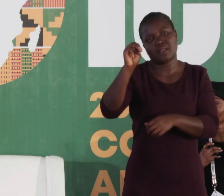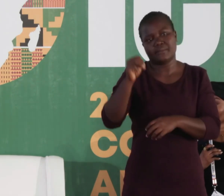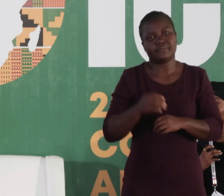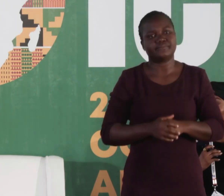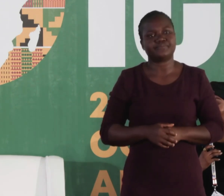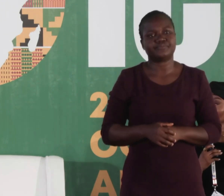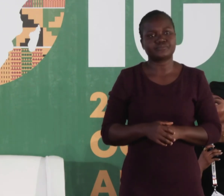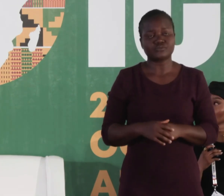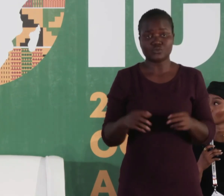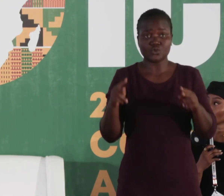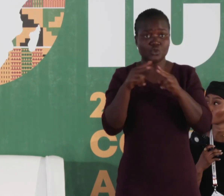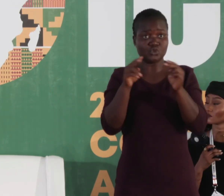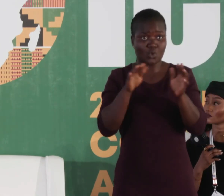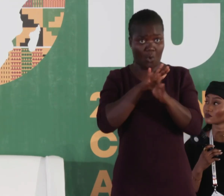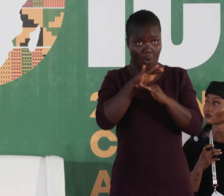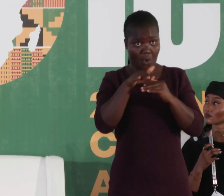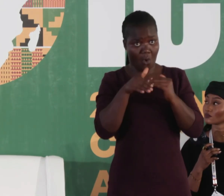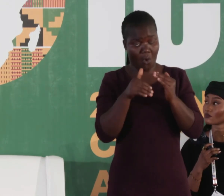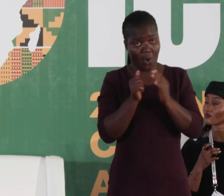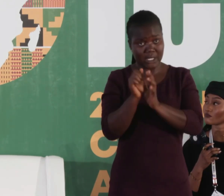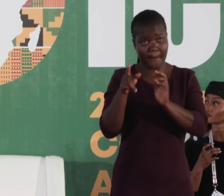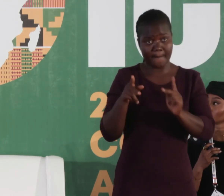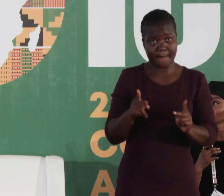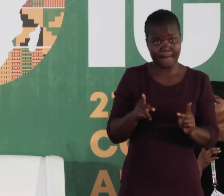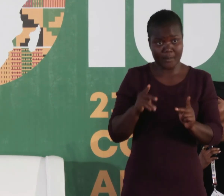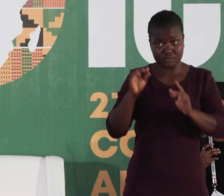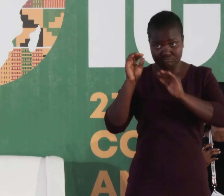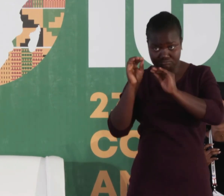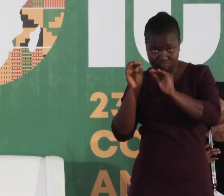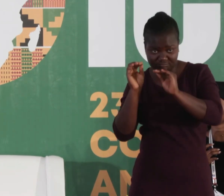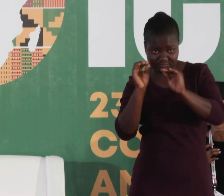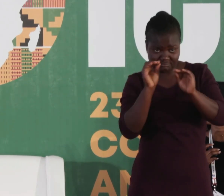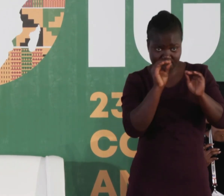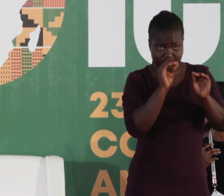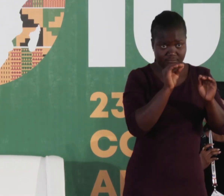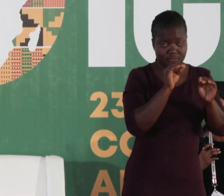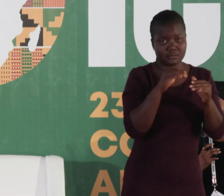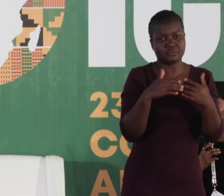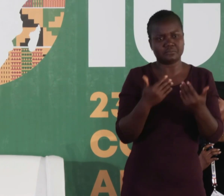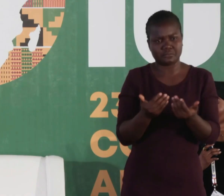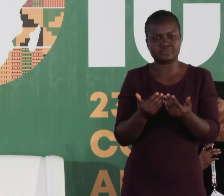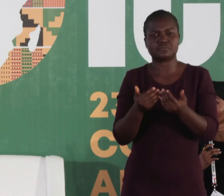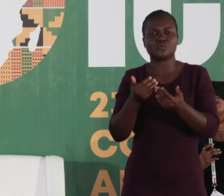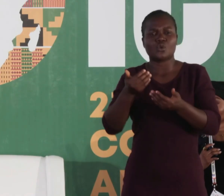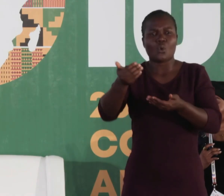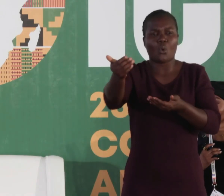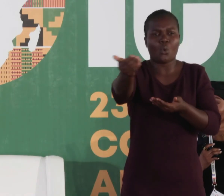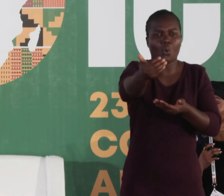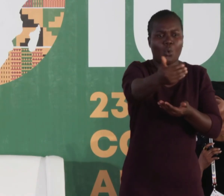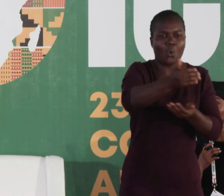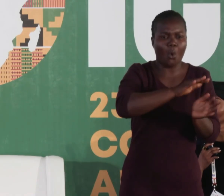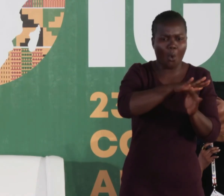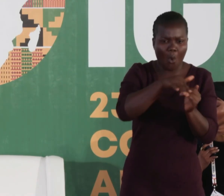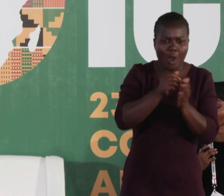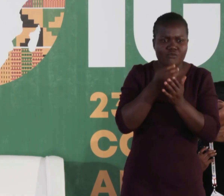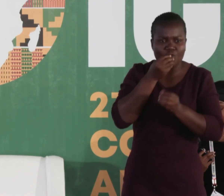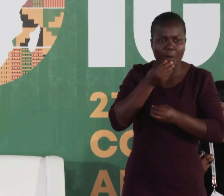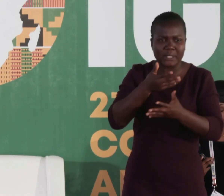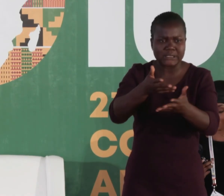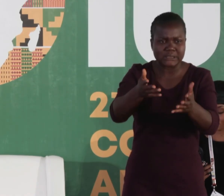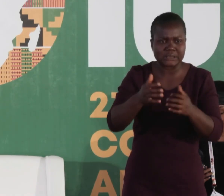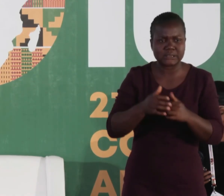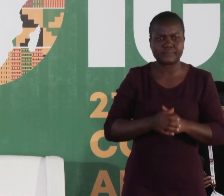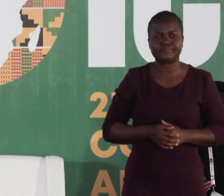So participant observation data, events log data, and the events log